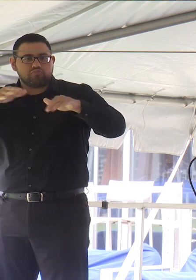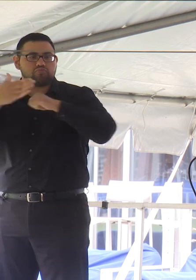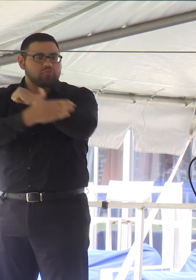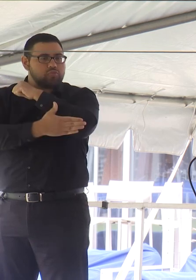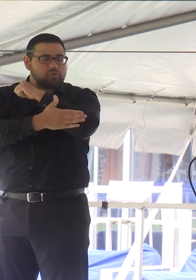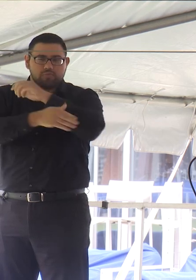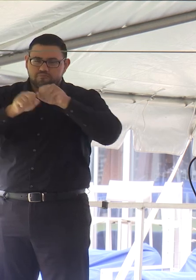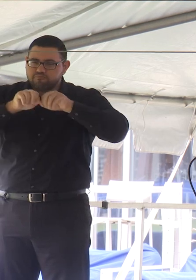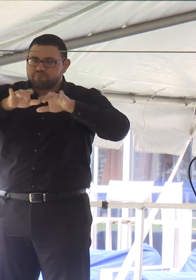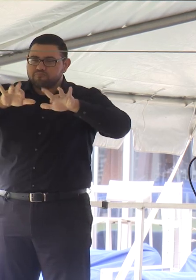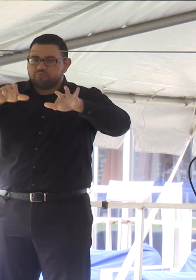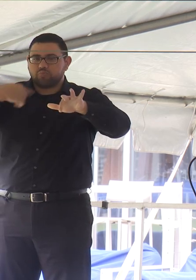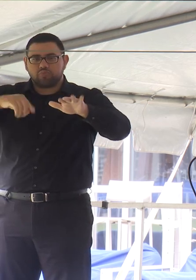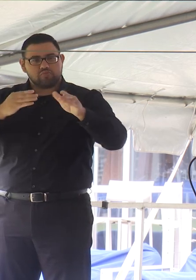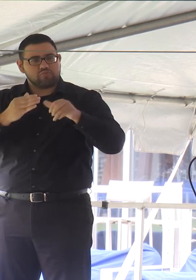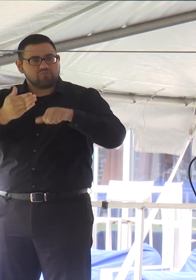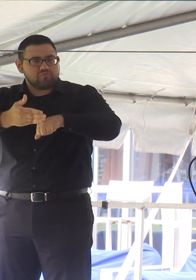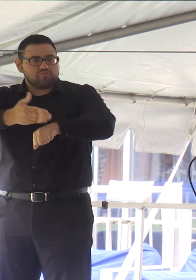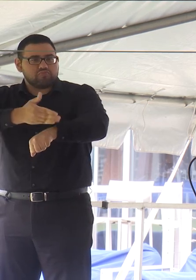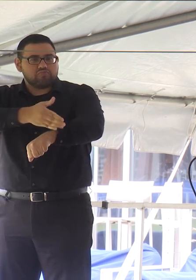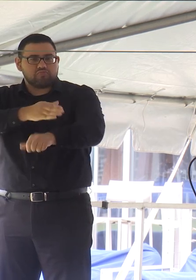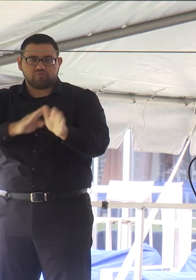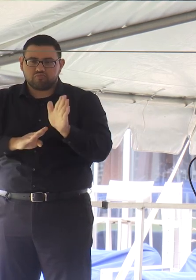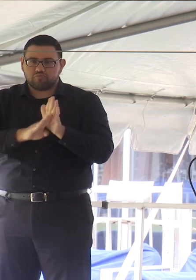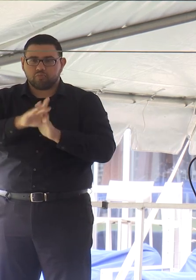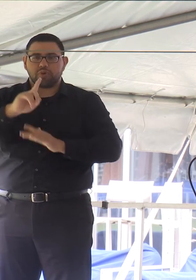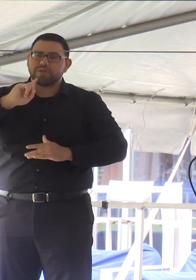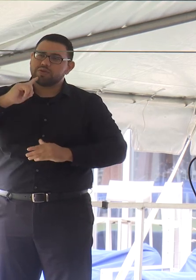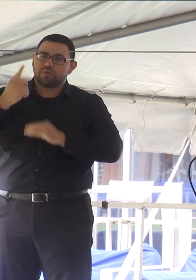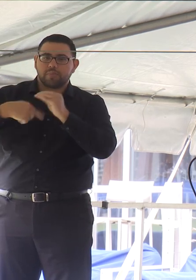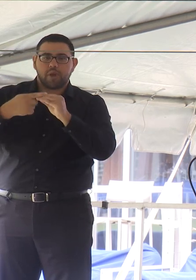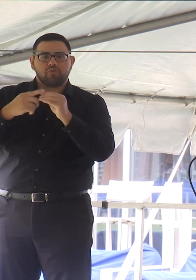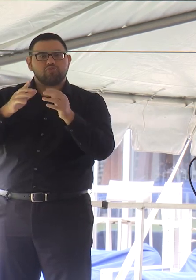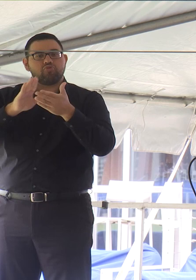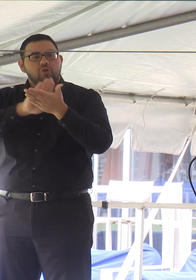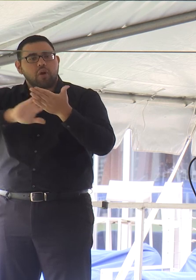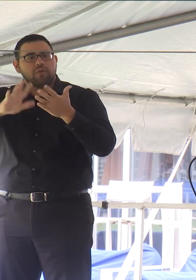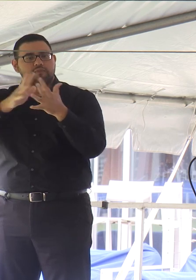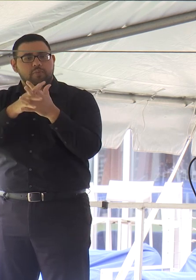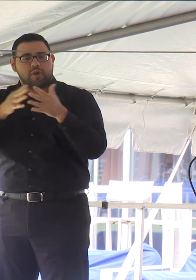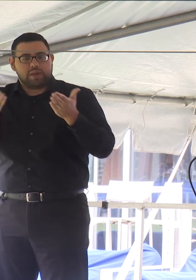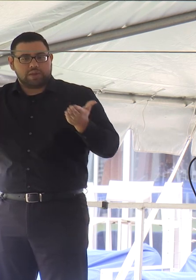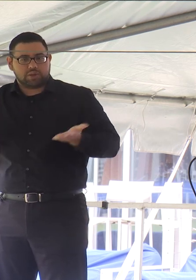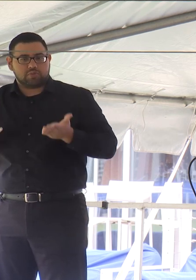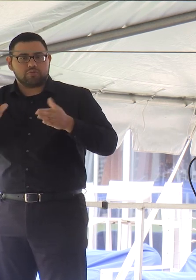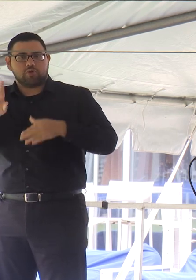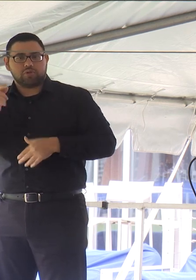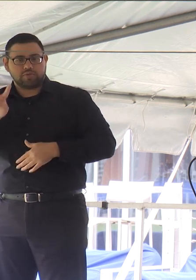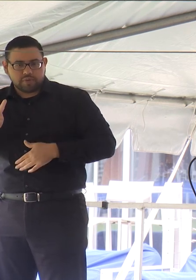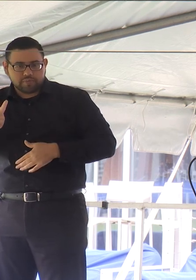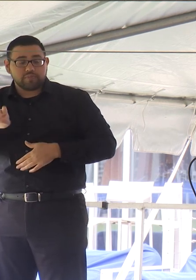country that we're on the rise and that we're serious about college football here in the Rio Grande Valley.